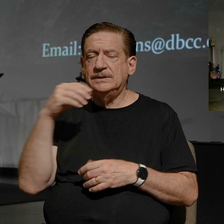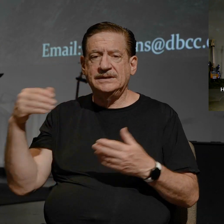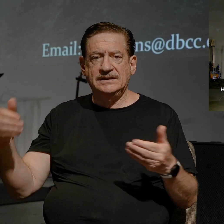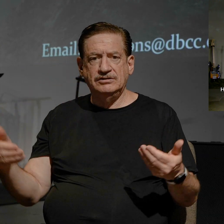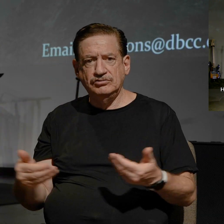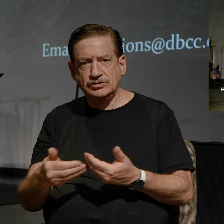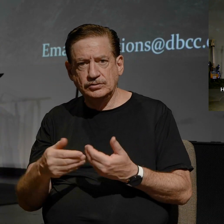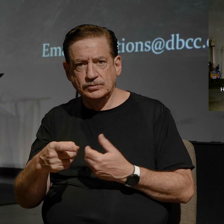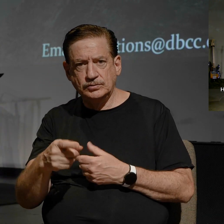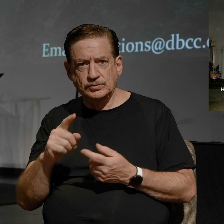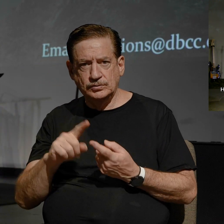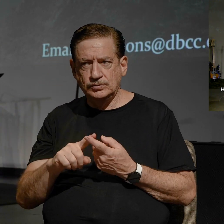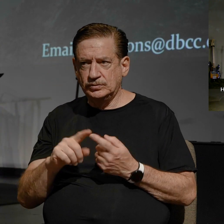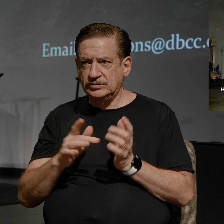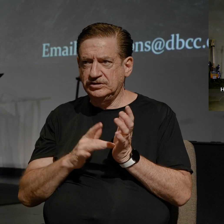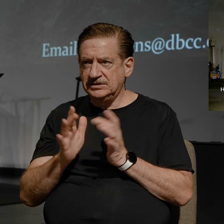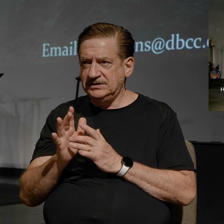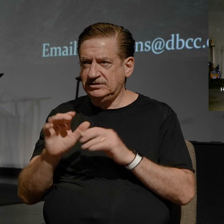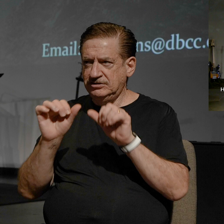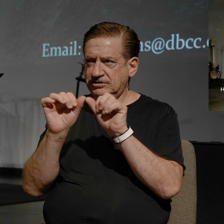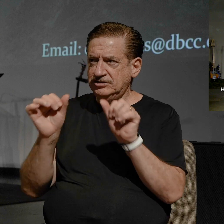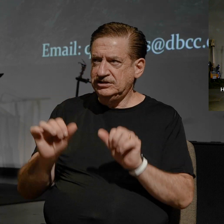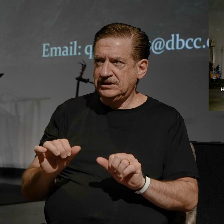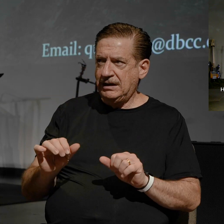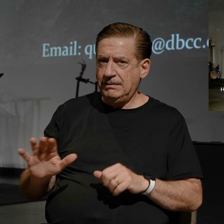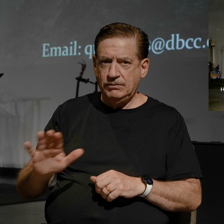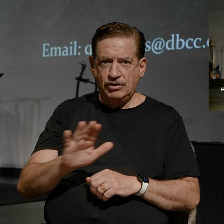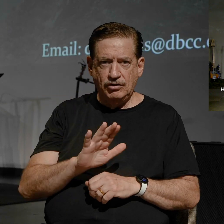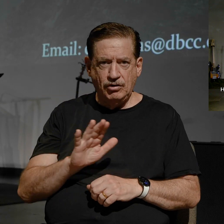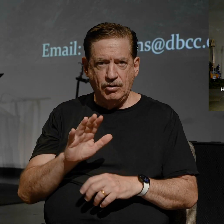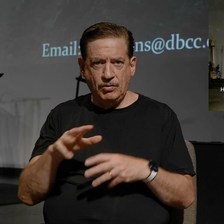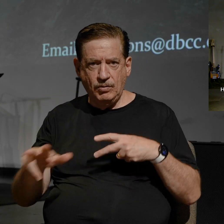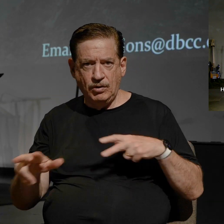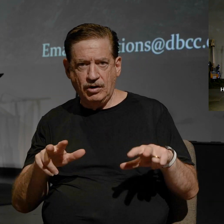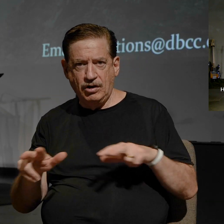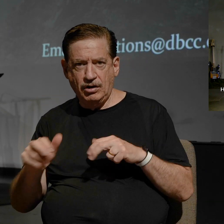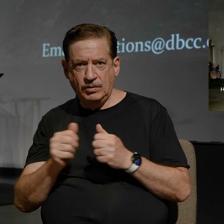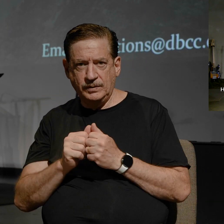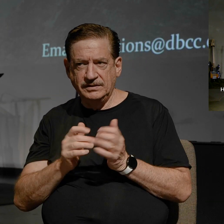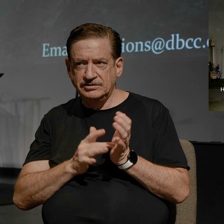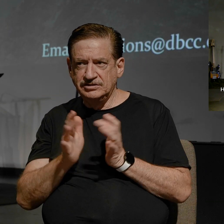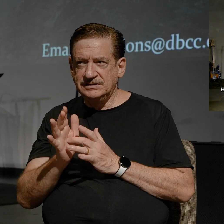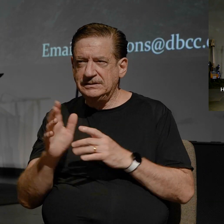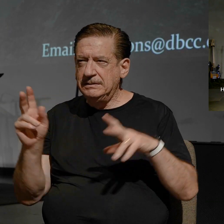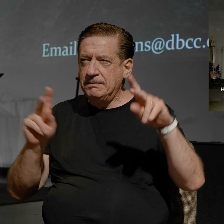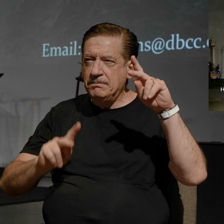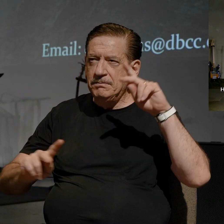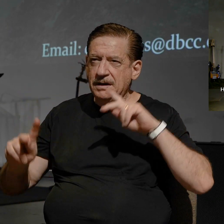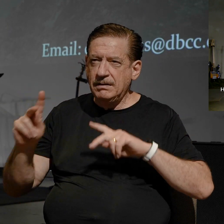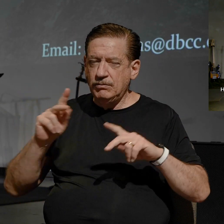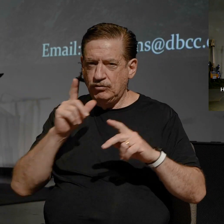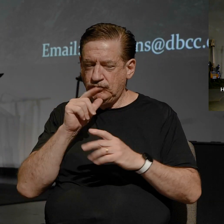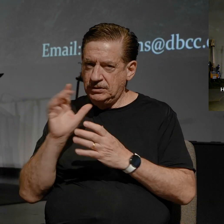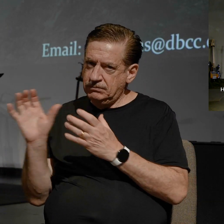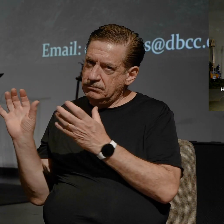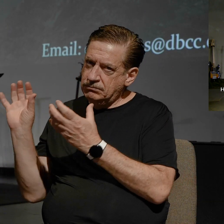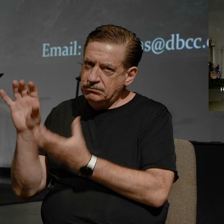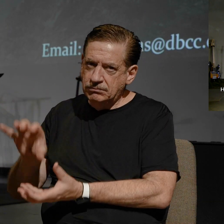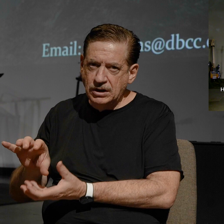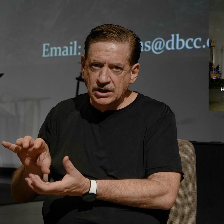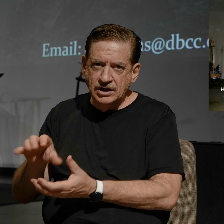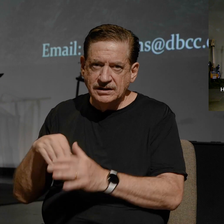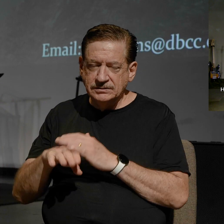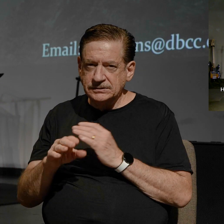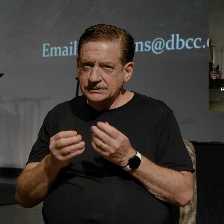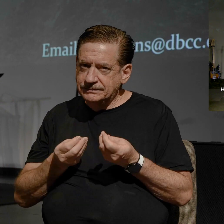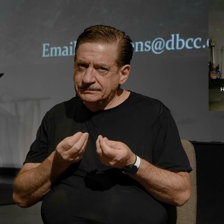you to Jesus, have maybe shaped your walk with Jesus, people who have really poured into you